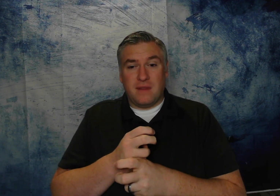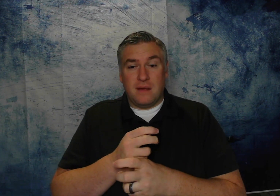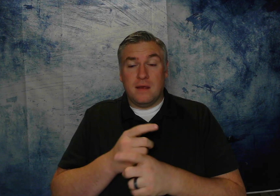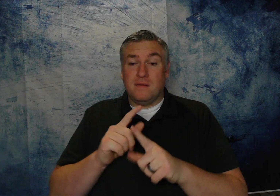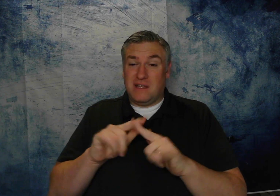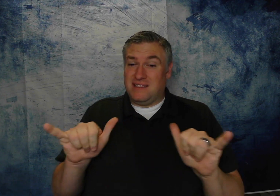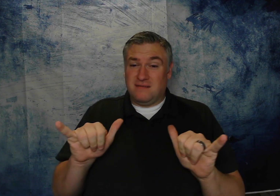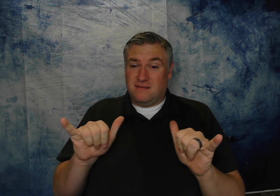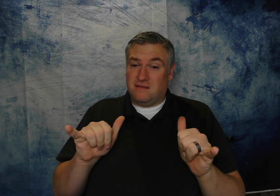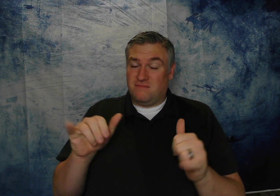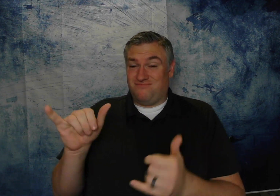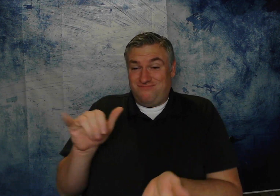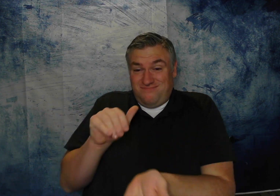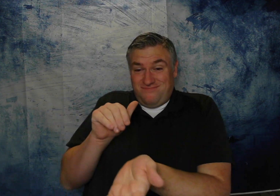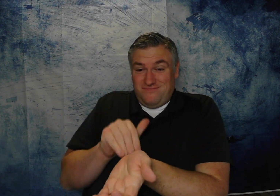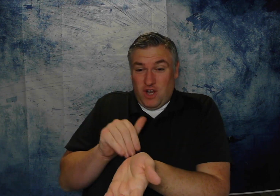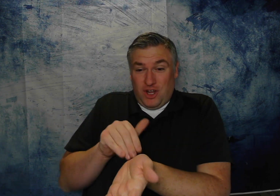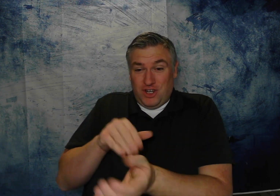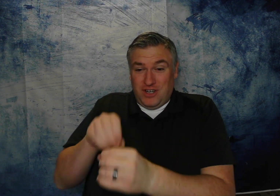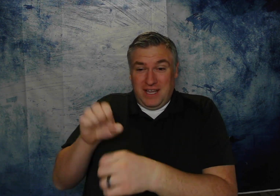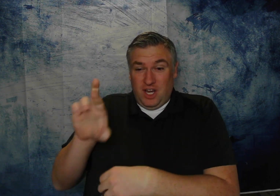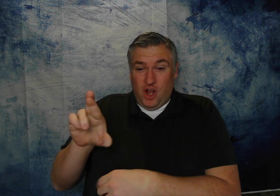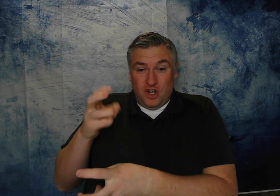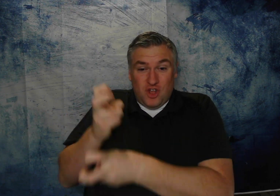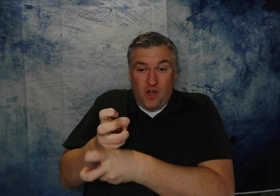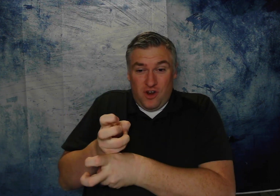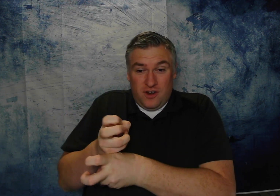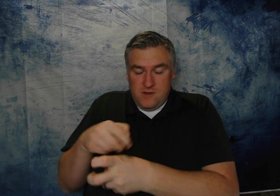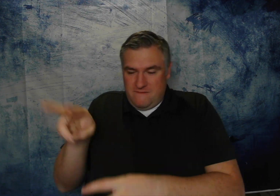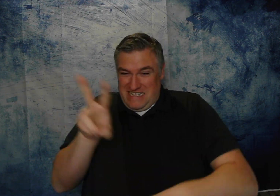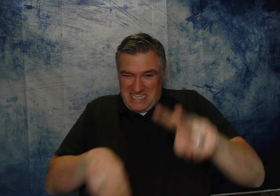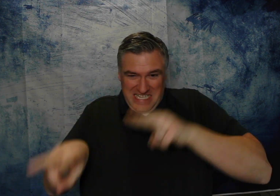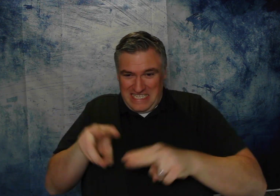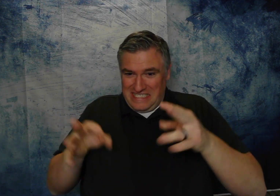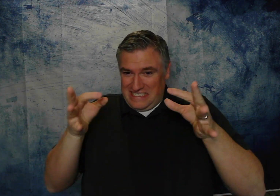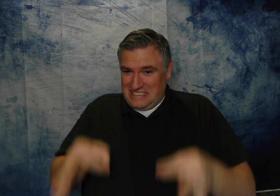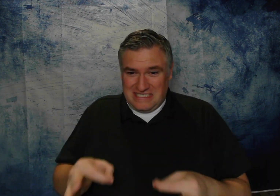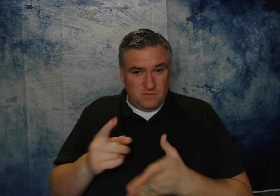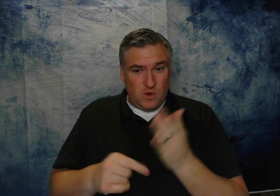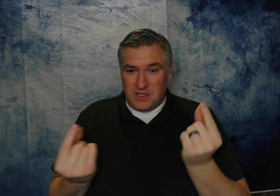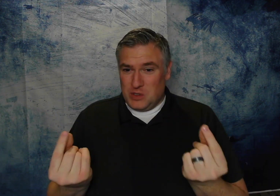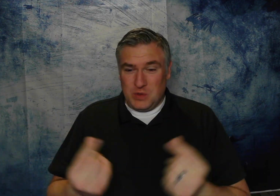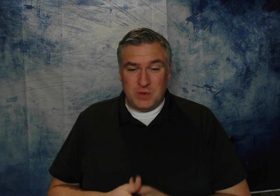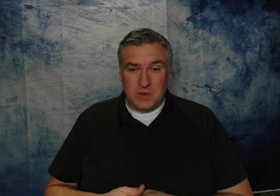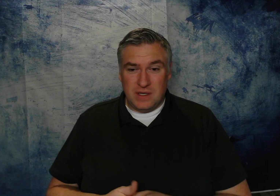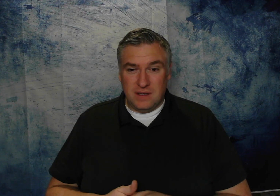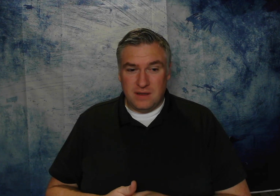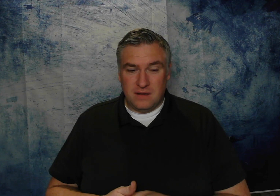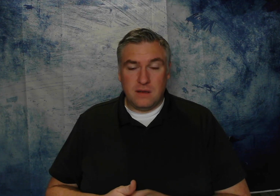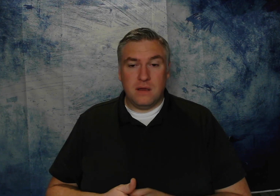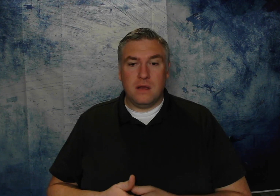that's hard. At the same time, a doctor in the art, it's hard to make those decisions.